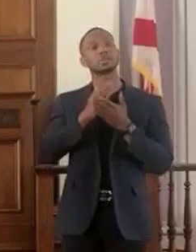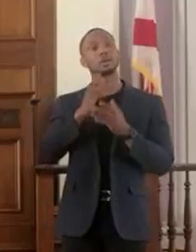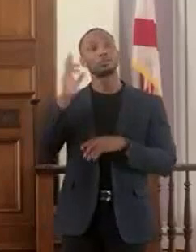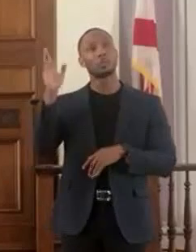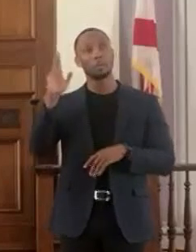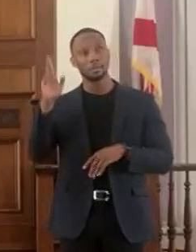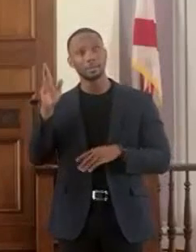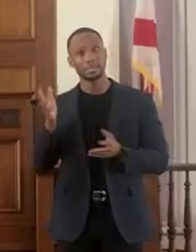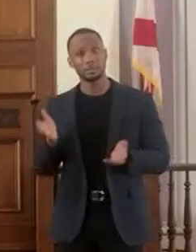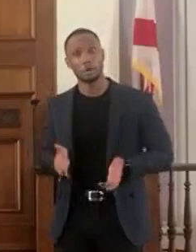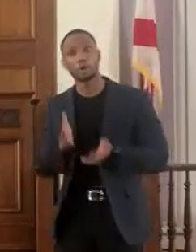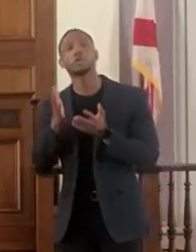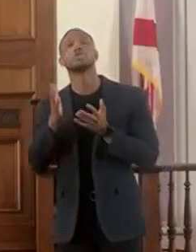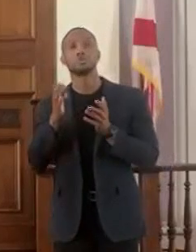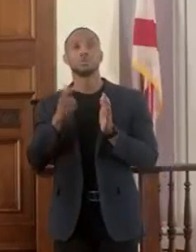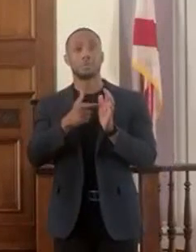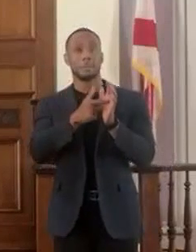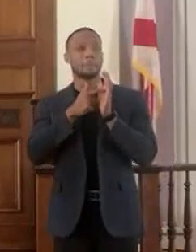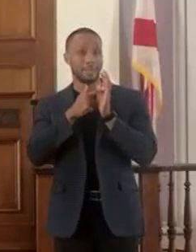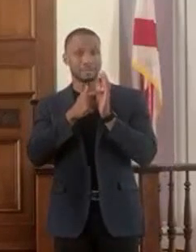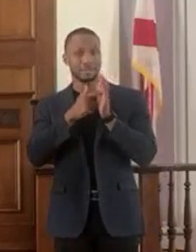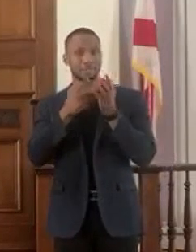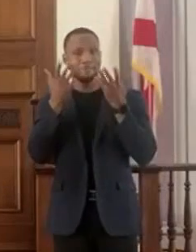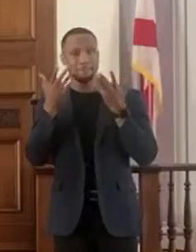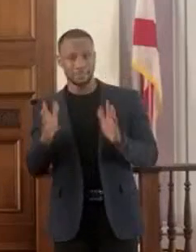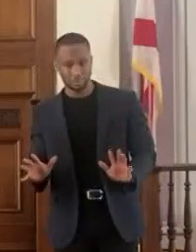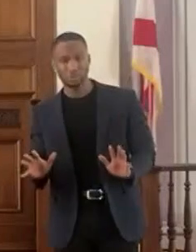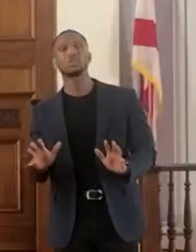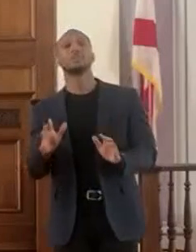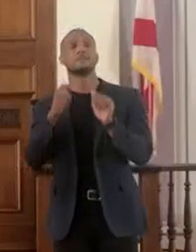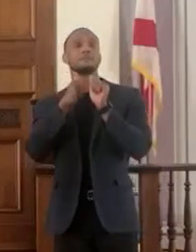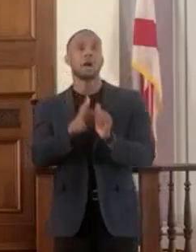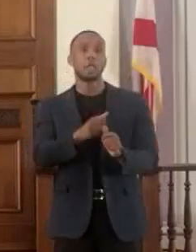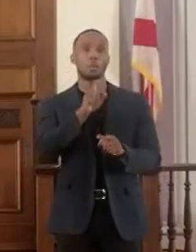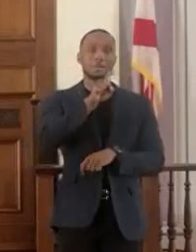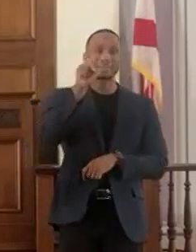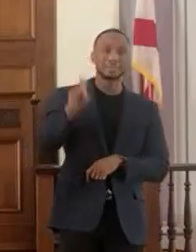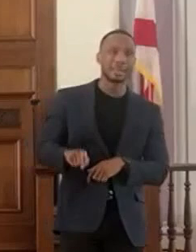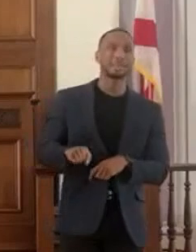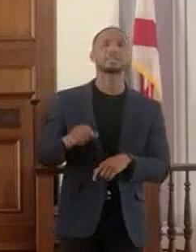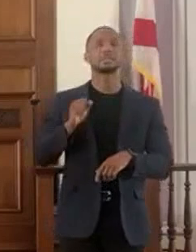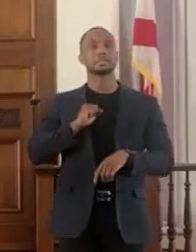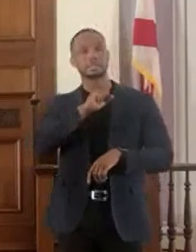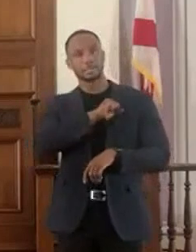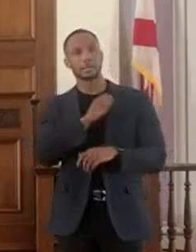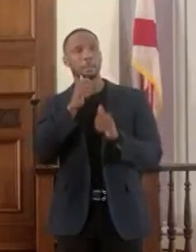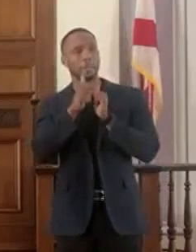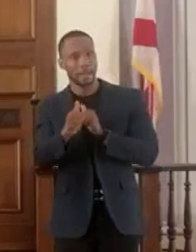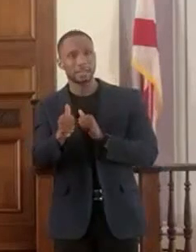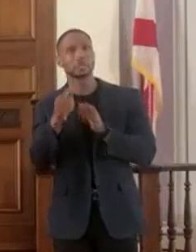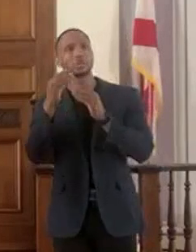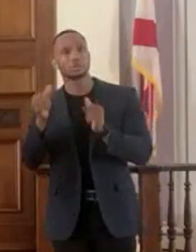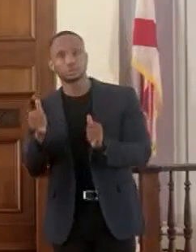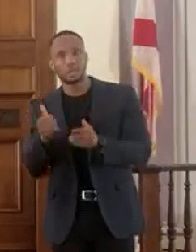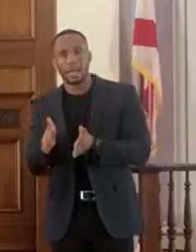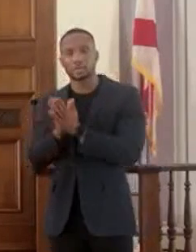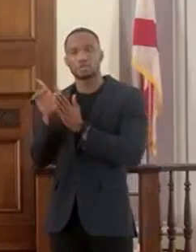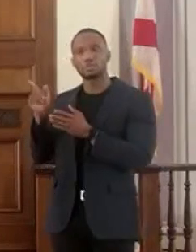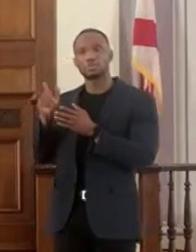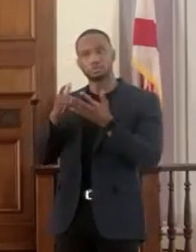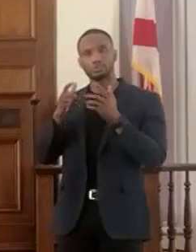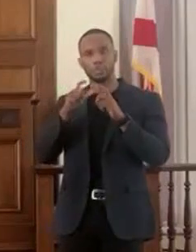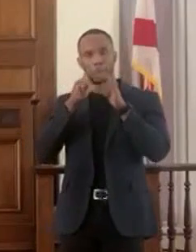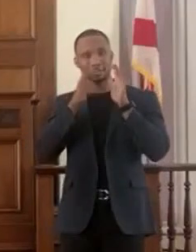have urged you to drop the mandate and follow the suit of Texas. The Senate passed a resolution asking you to drop it.